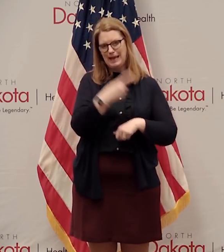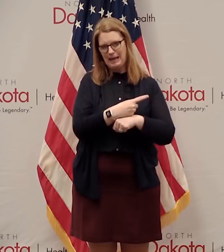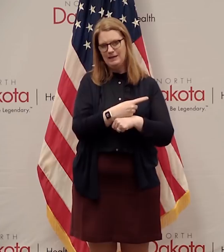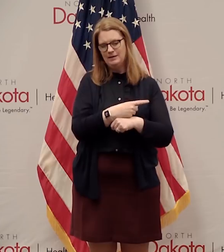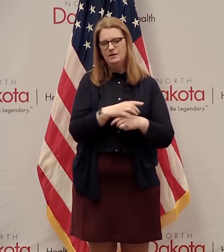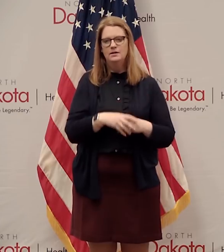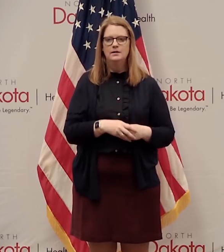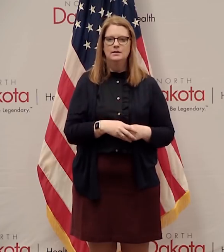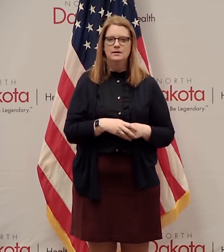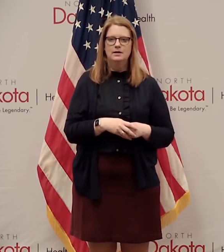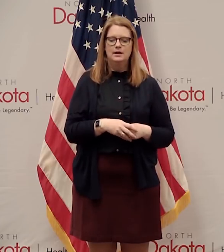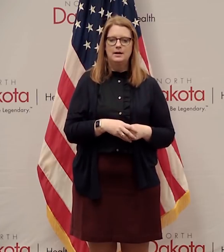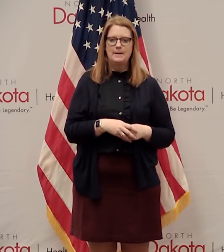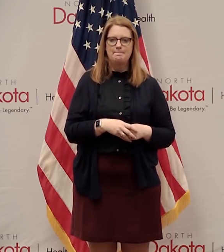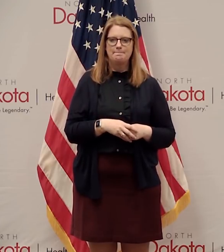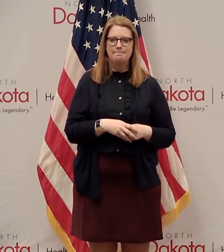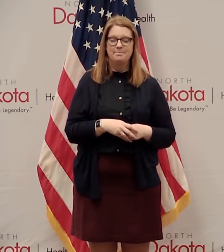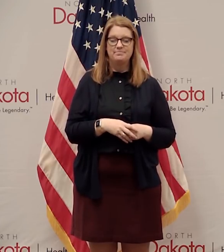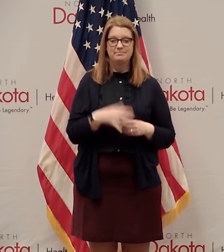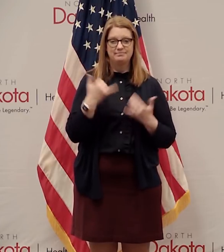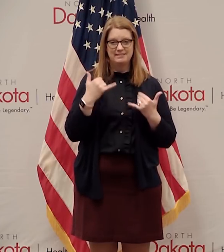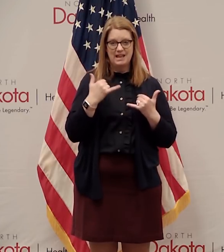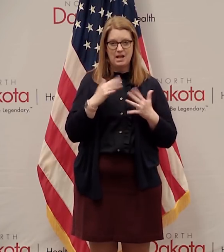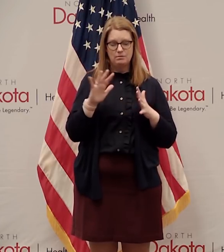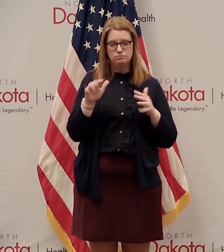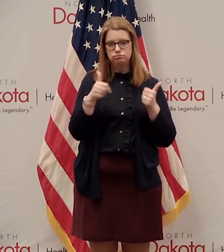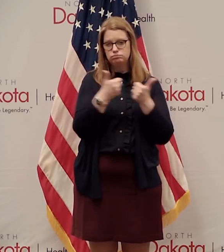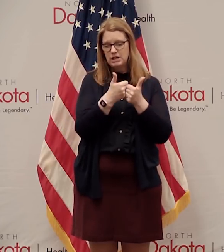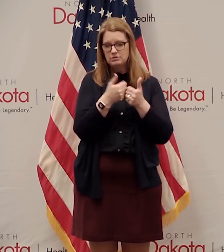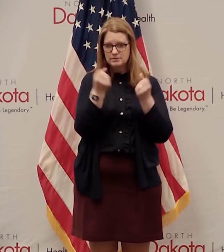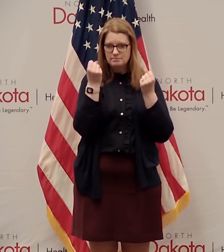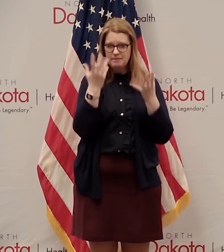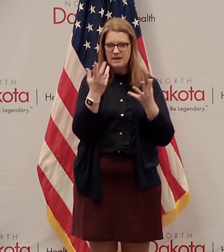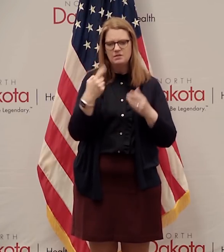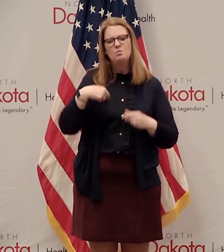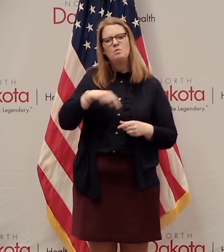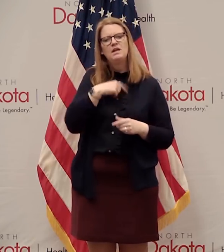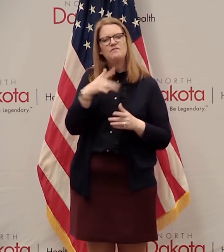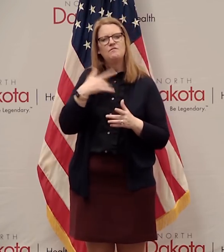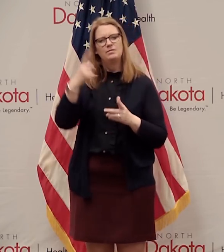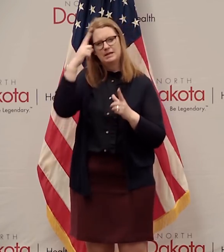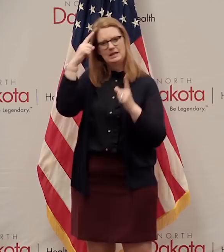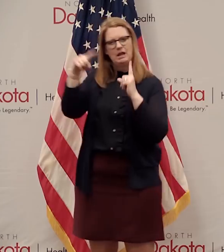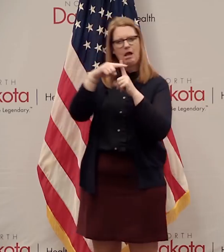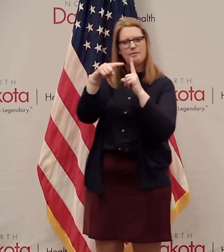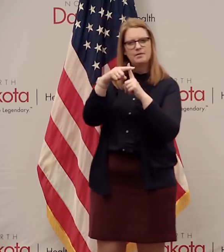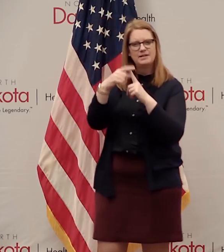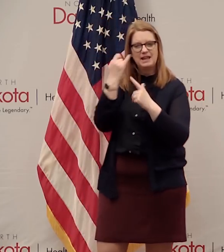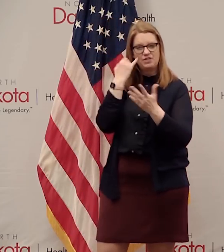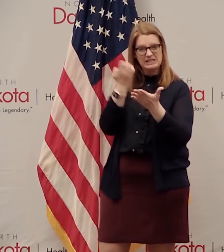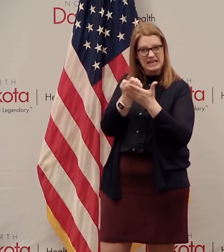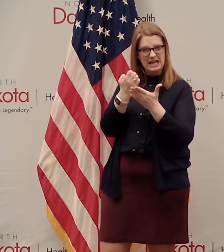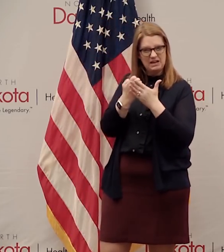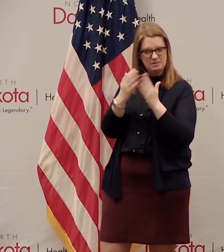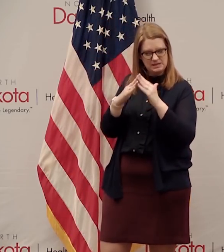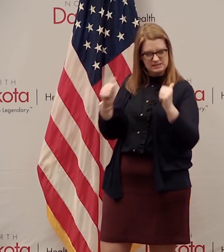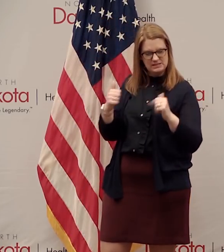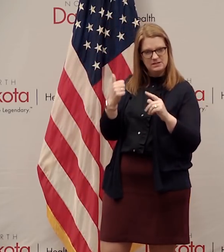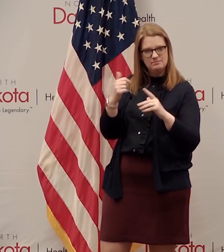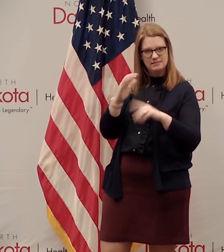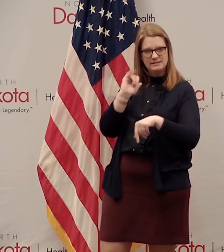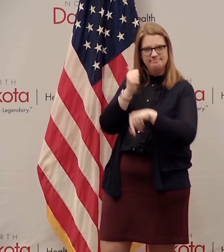of the short-term challenges that we have, we know that we can be optimistic that if there's any economic system that can rebound quickly, it's